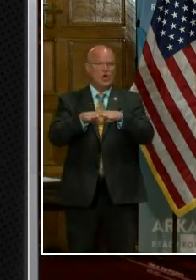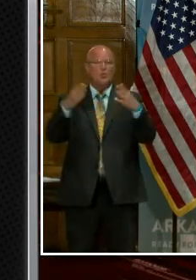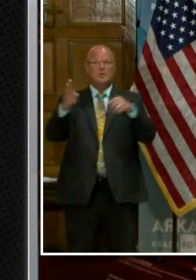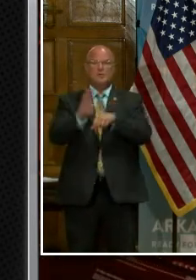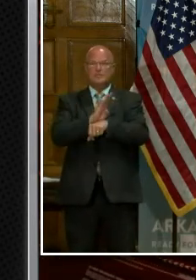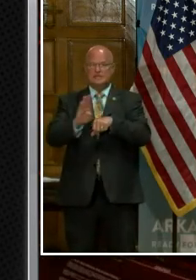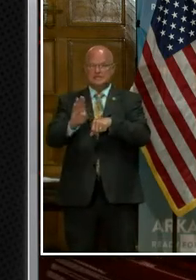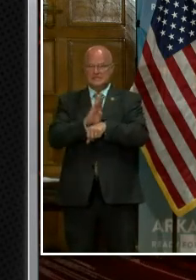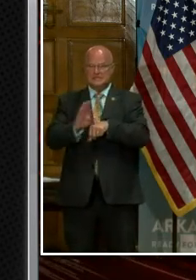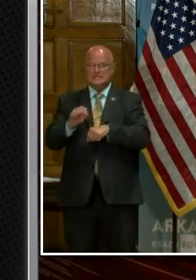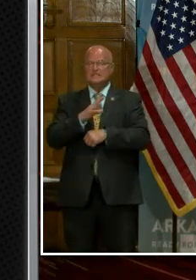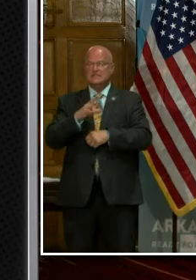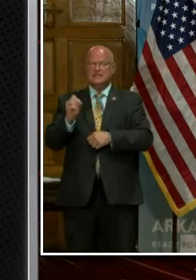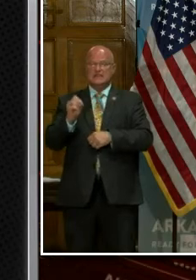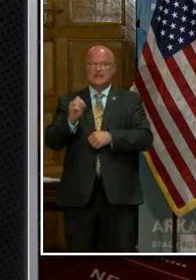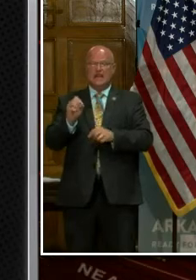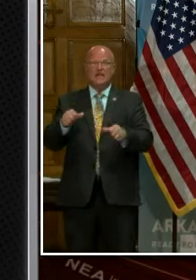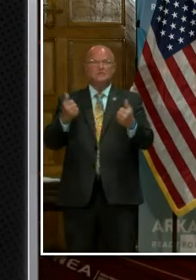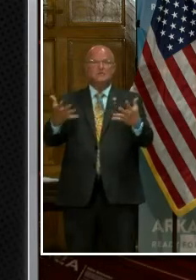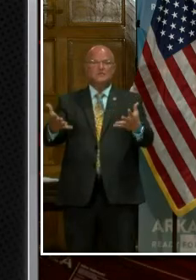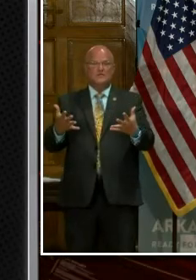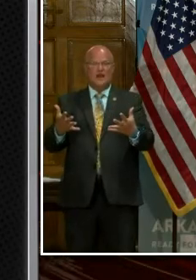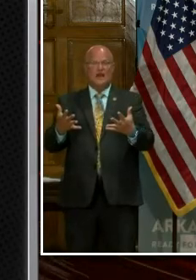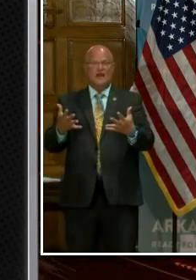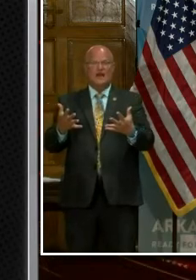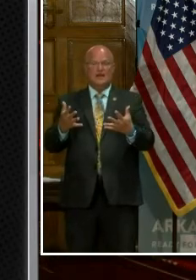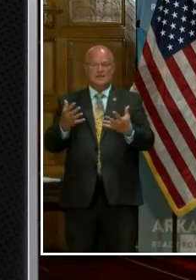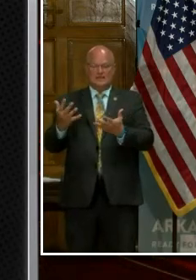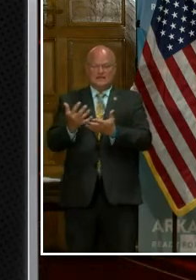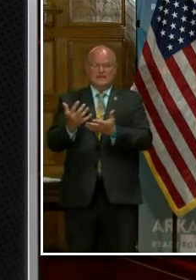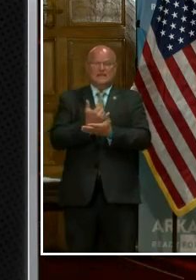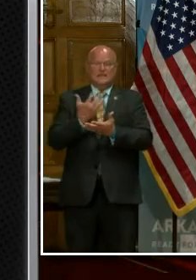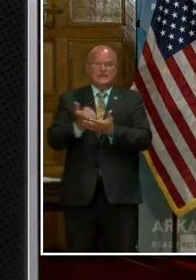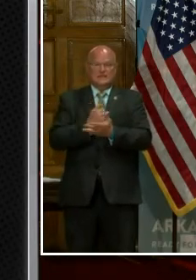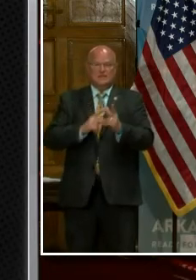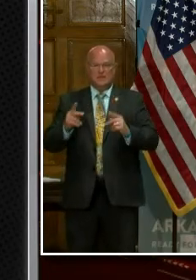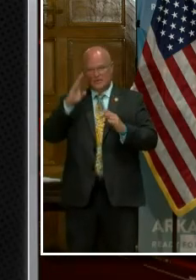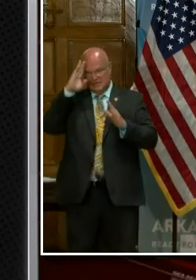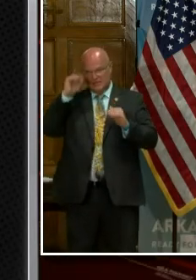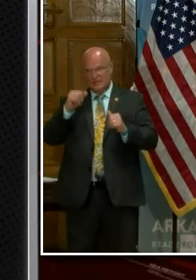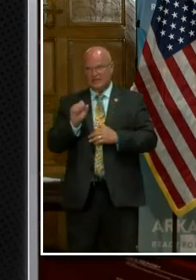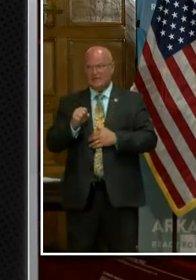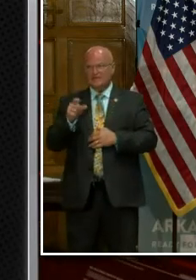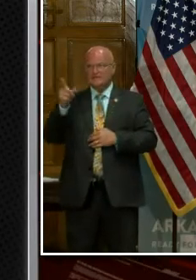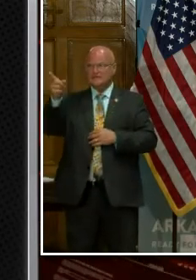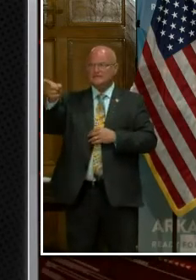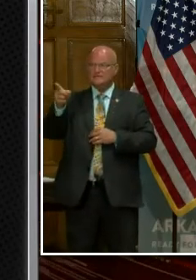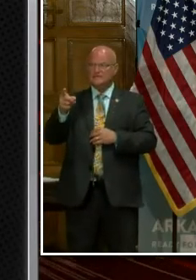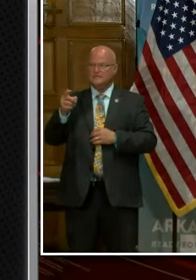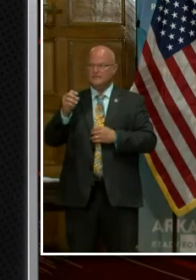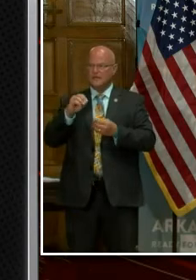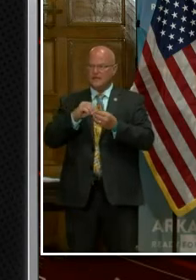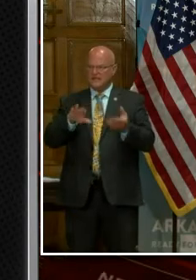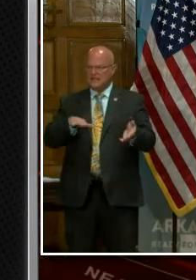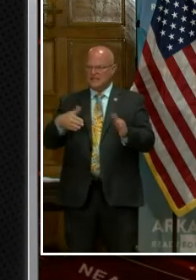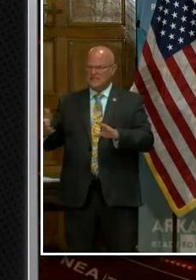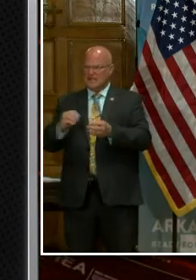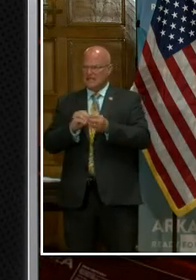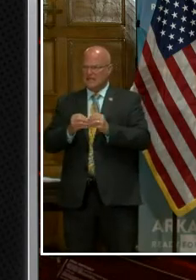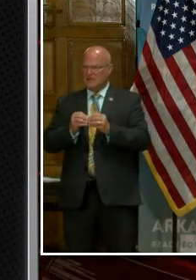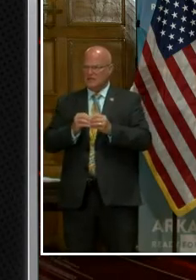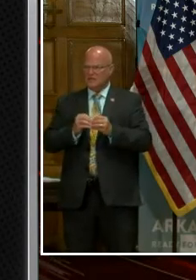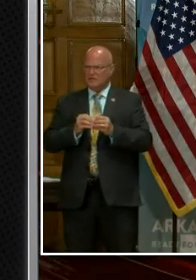our businesses and provide the living that people expect and need. Yes, Les. The death number